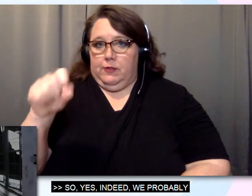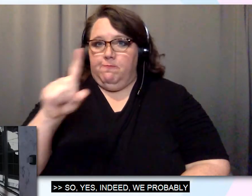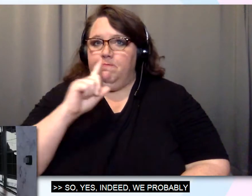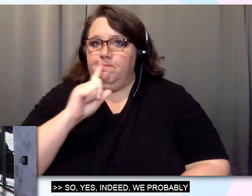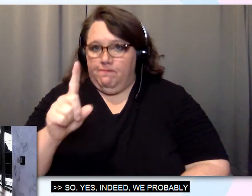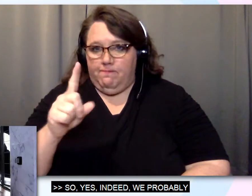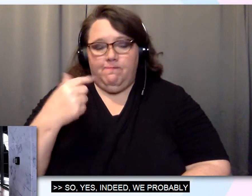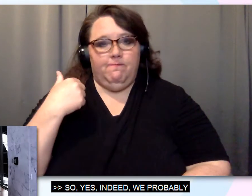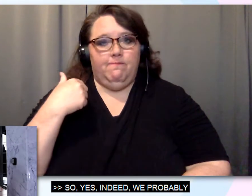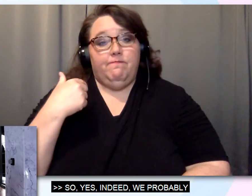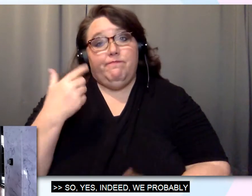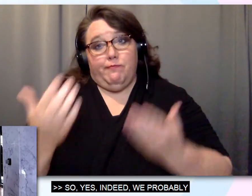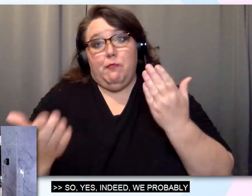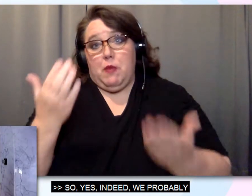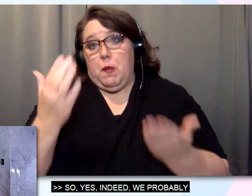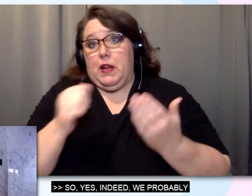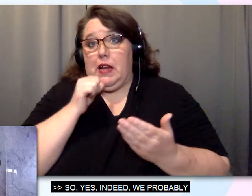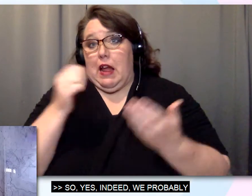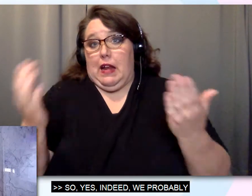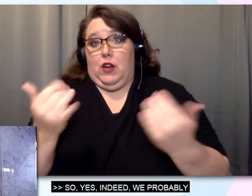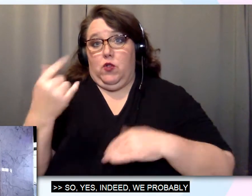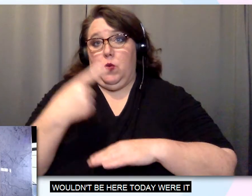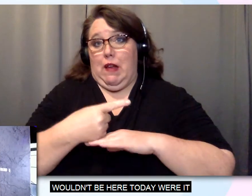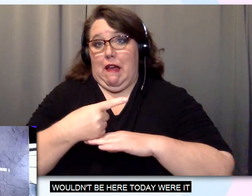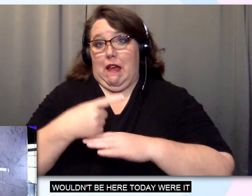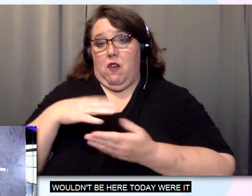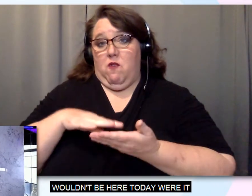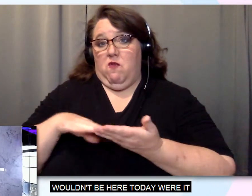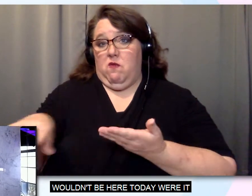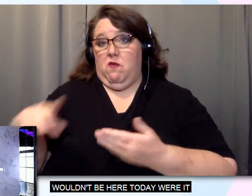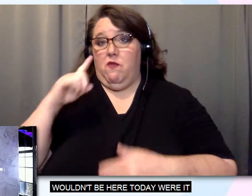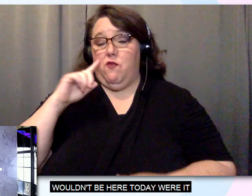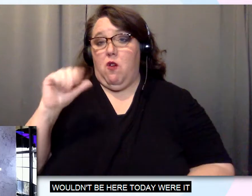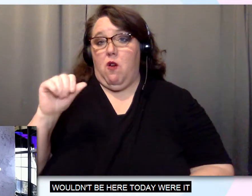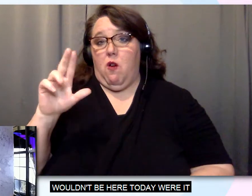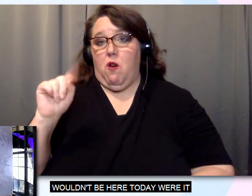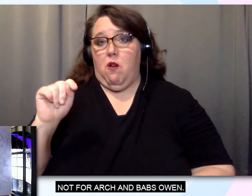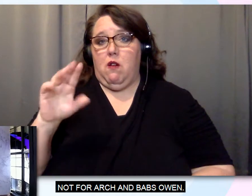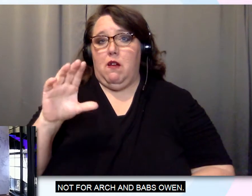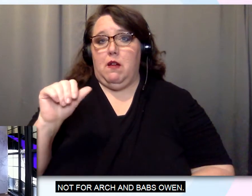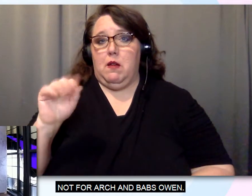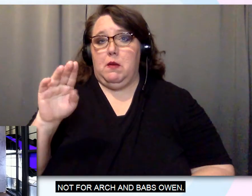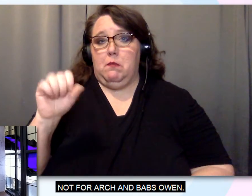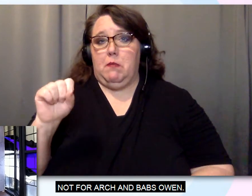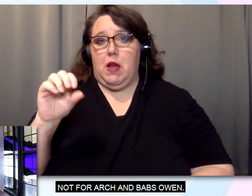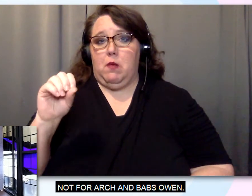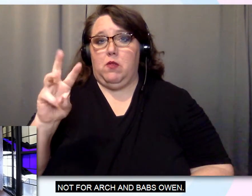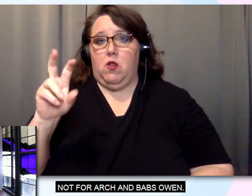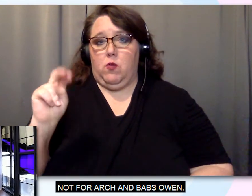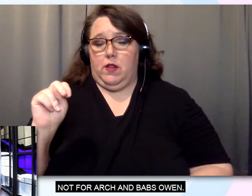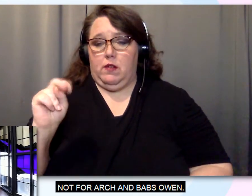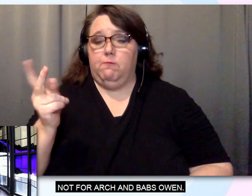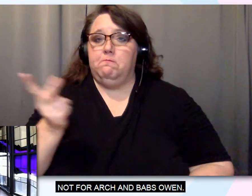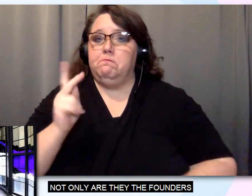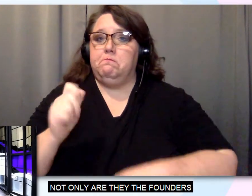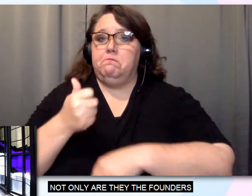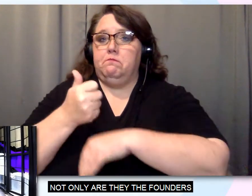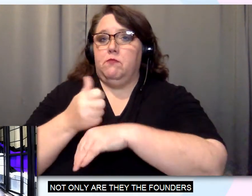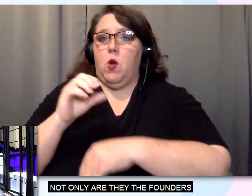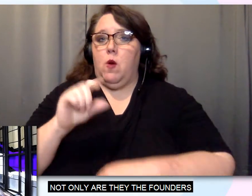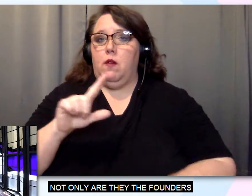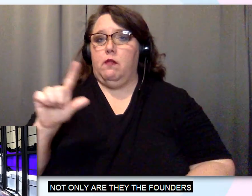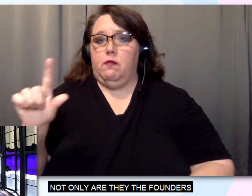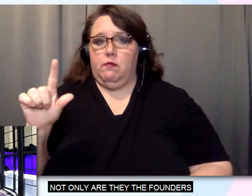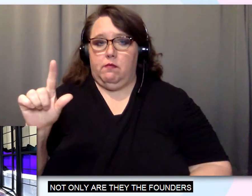So yes, indeed, we probably wouldn't be here today were it not for Arch and Babs Owen. Not only are they